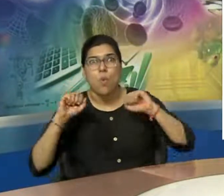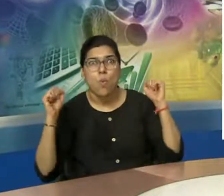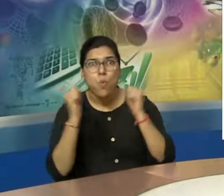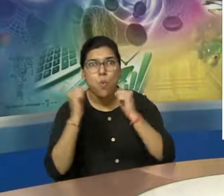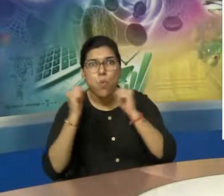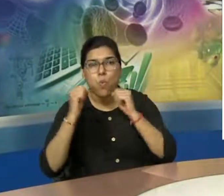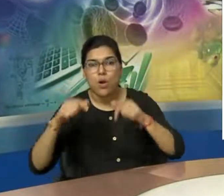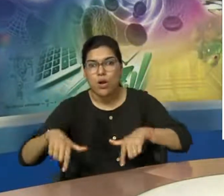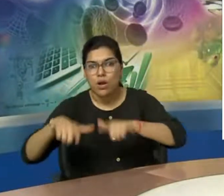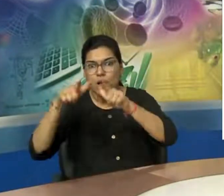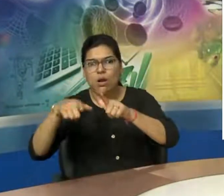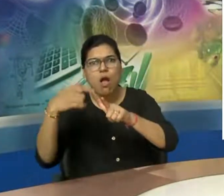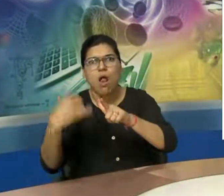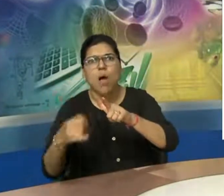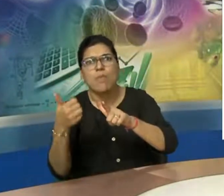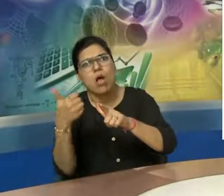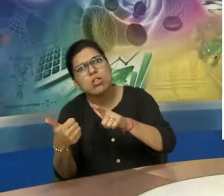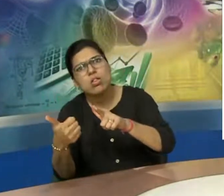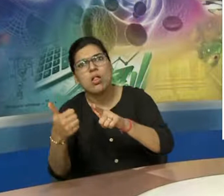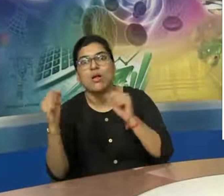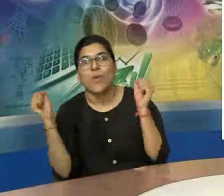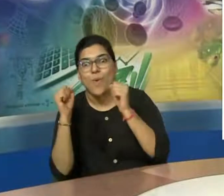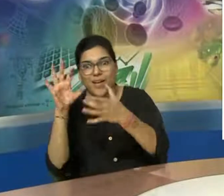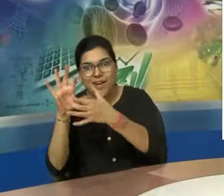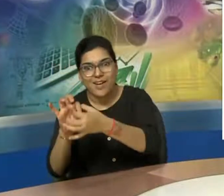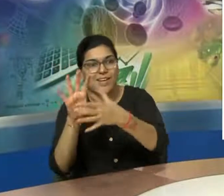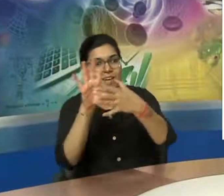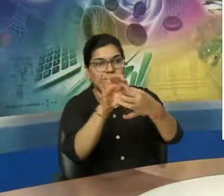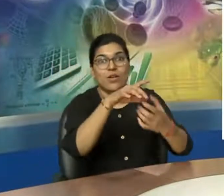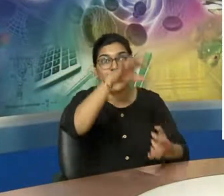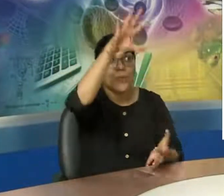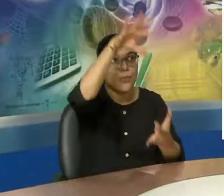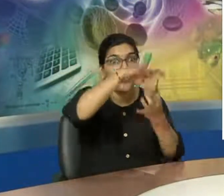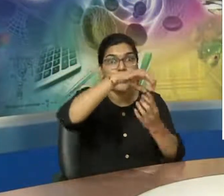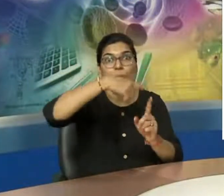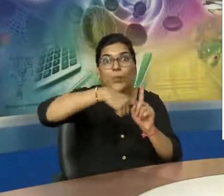found in a specific climatic region is a biome.